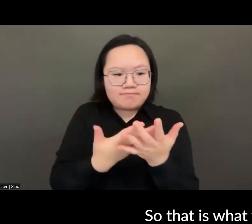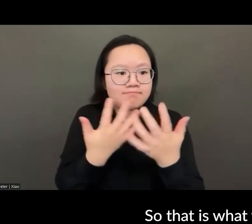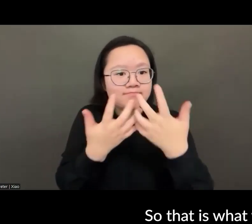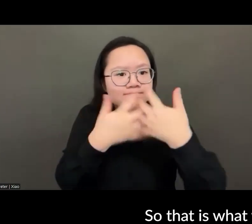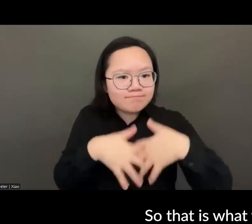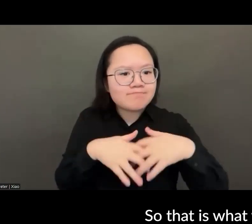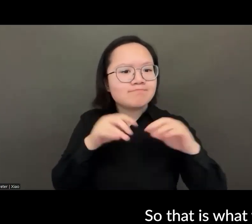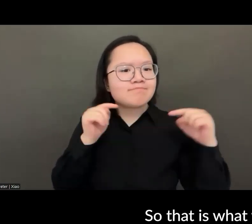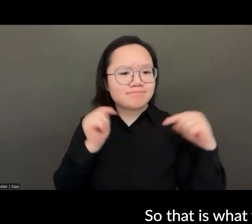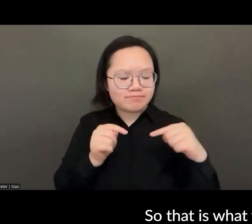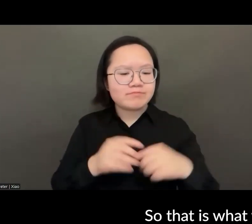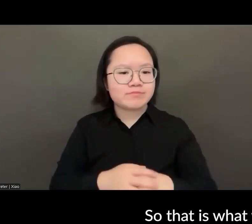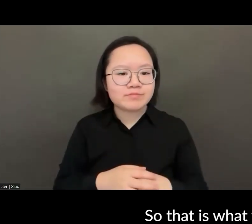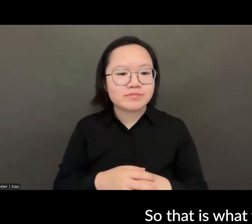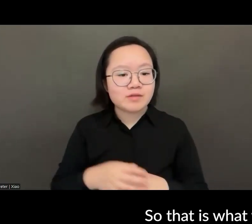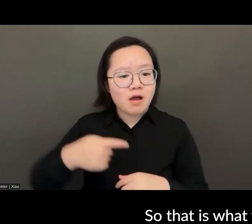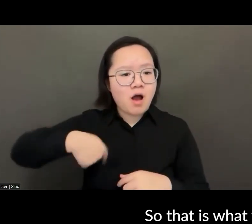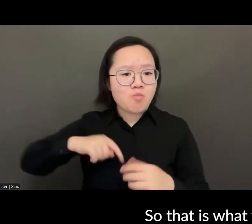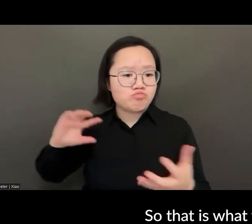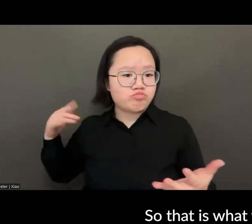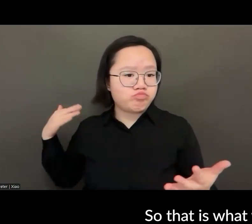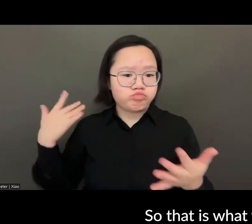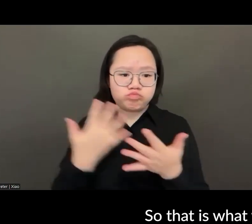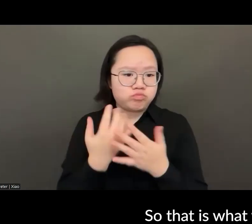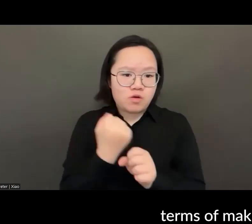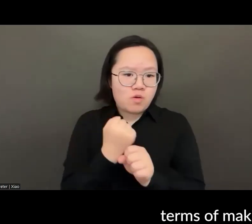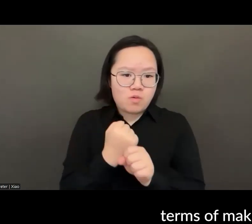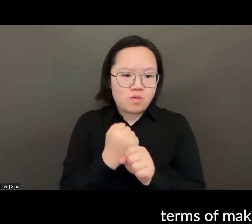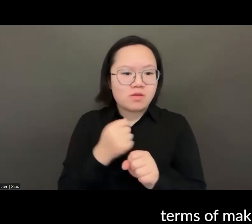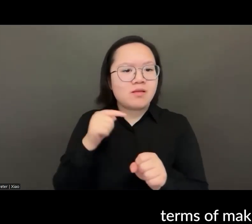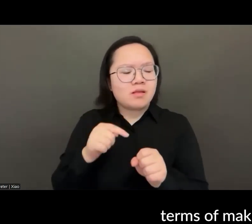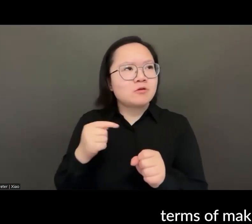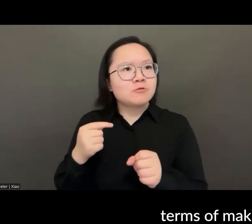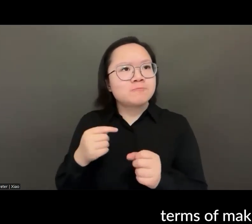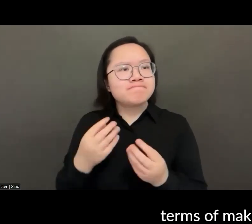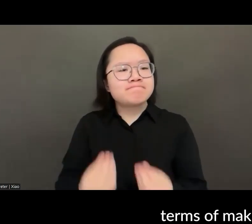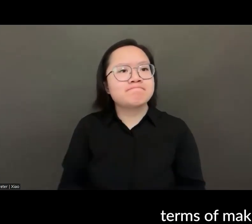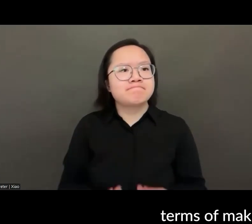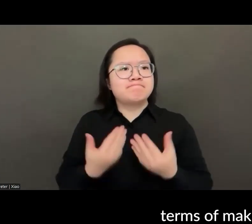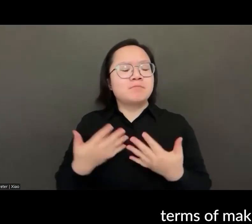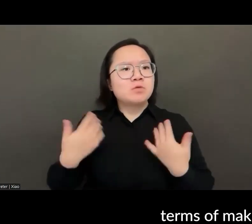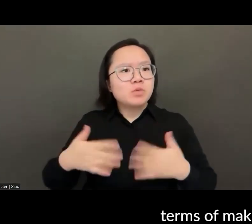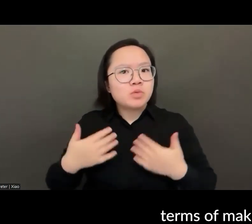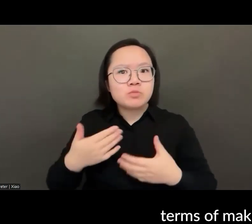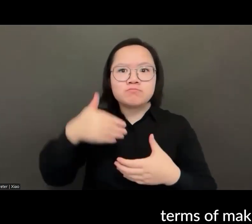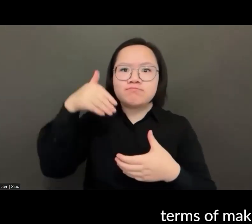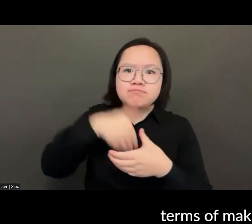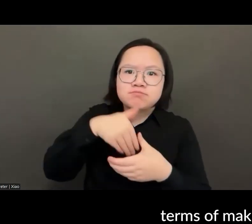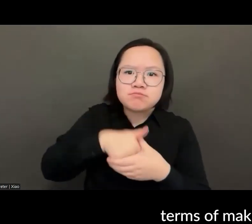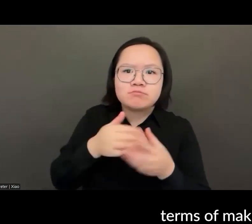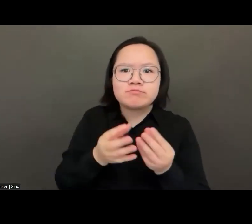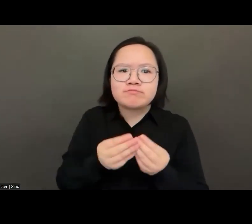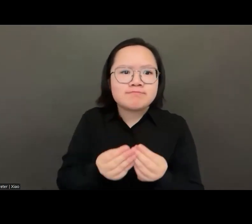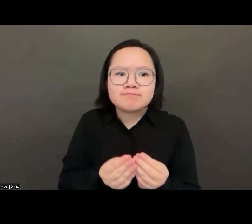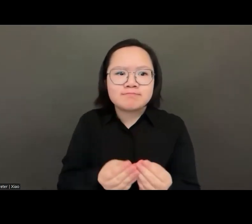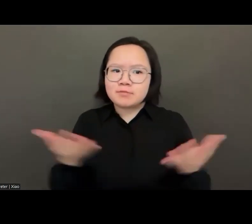that is what we have been trying to do. And that has given us a lot of impact in terms of making sure that we have enrolled a lot of children to